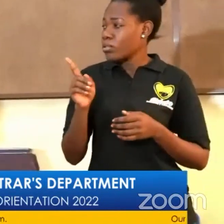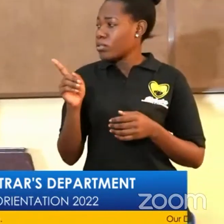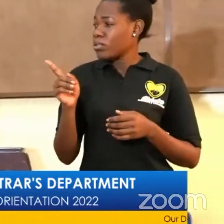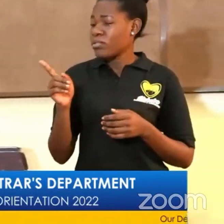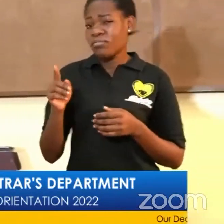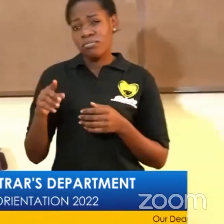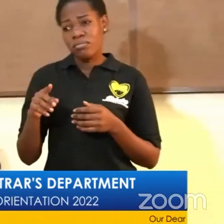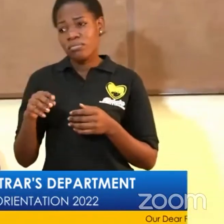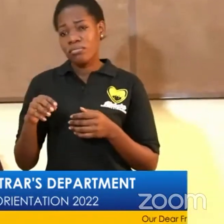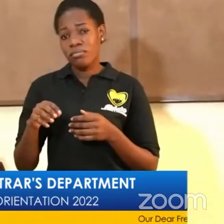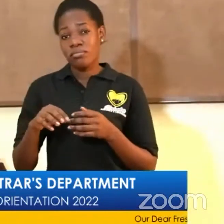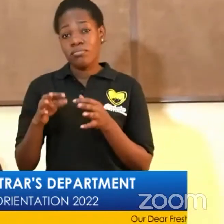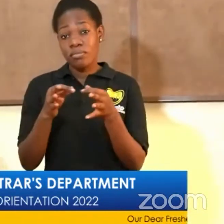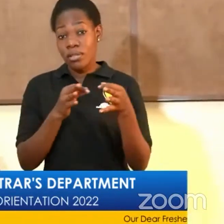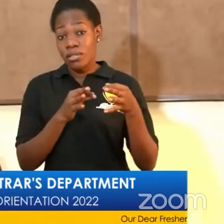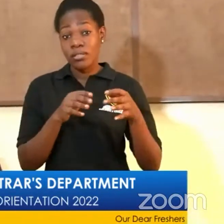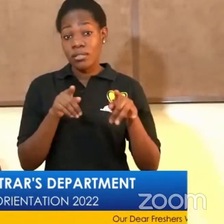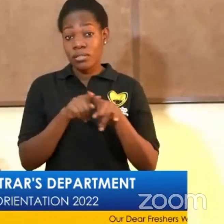that program?